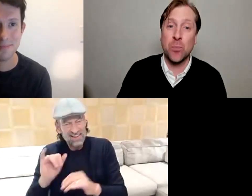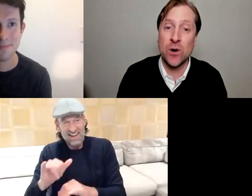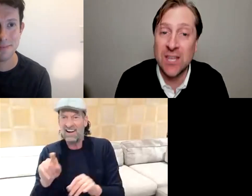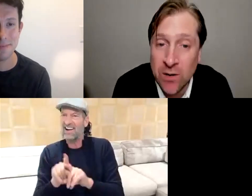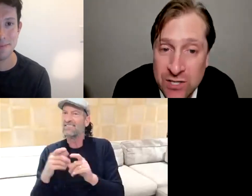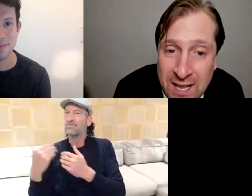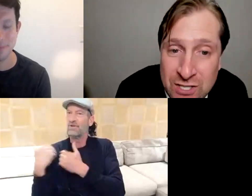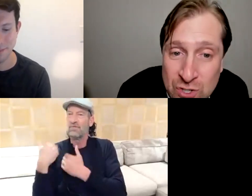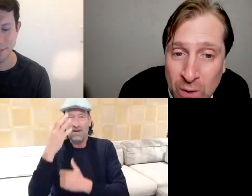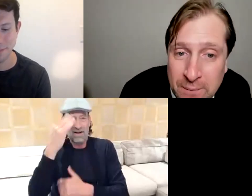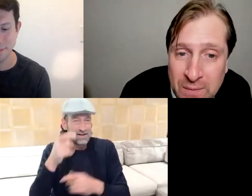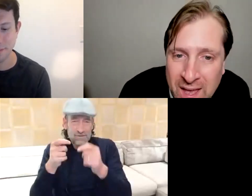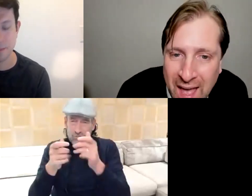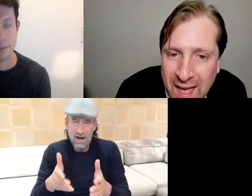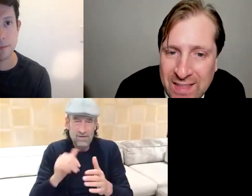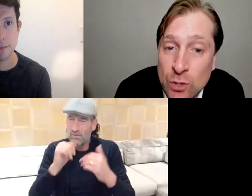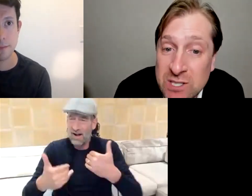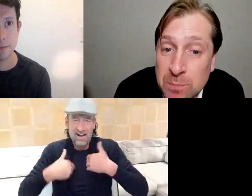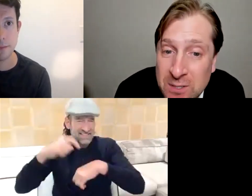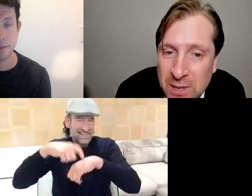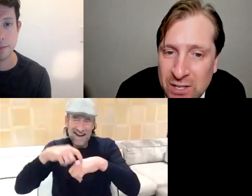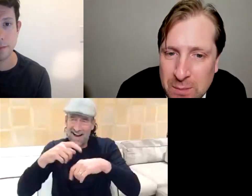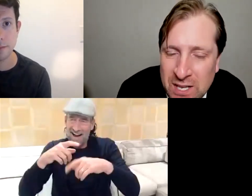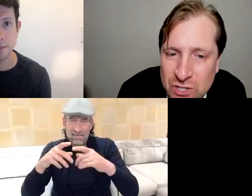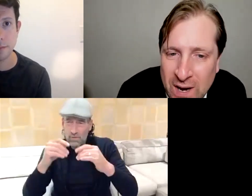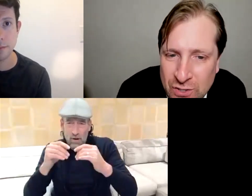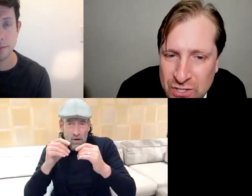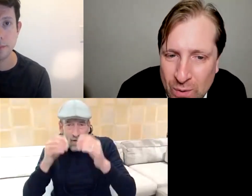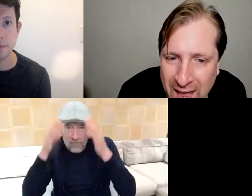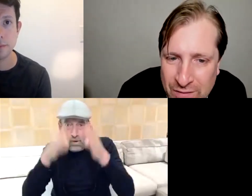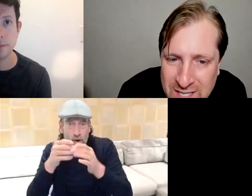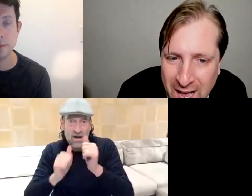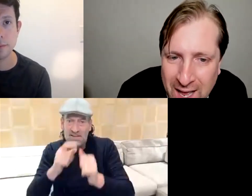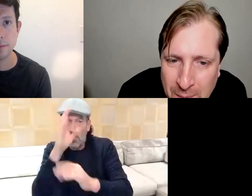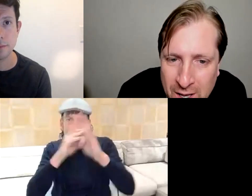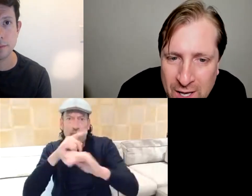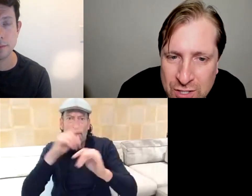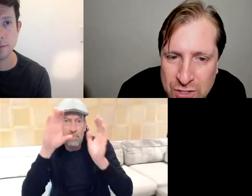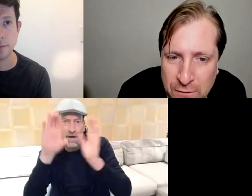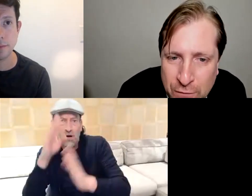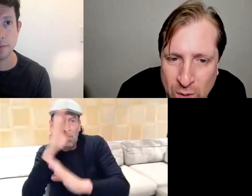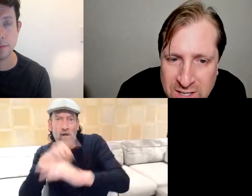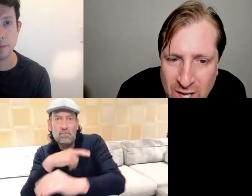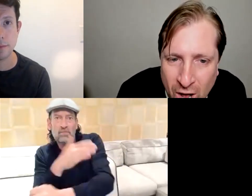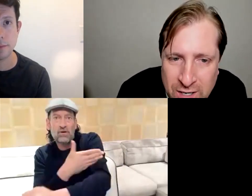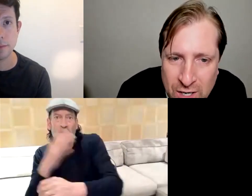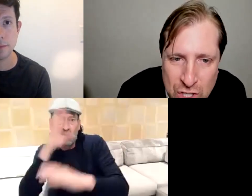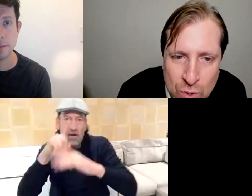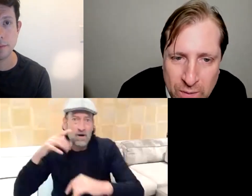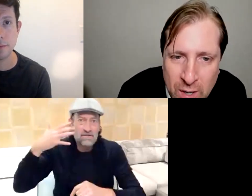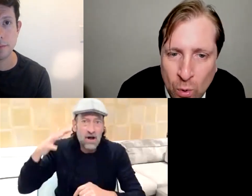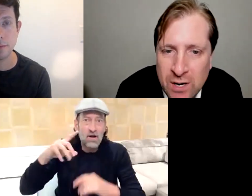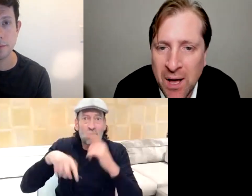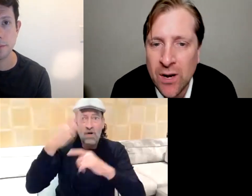And it's important that you understand the story. And that's your responsibility, because directors don't have the time to focus on